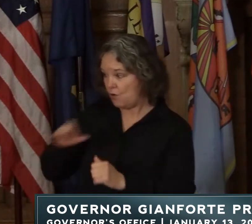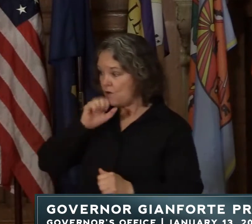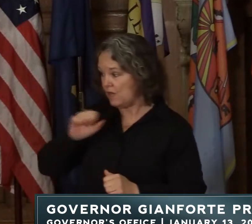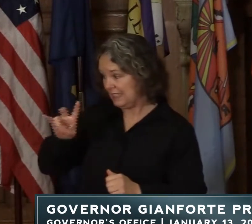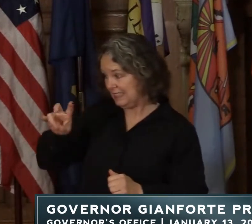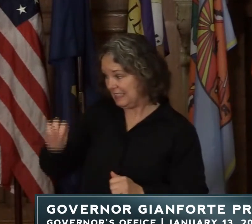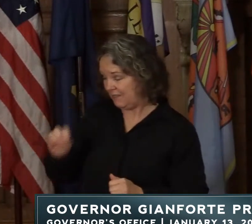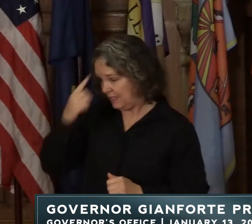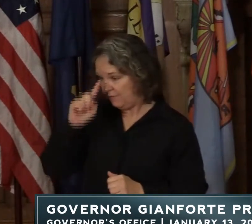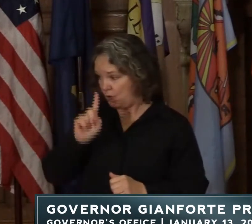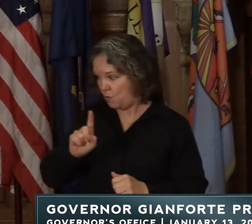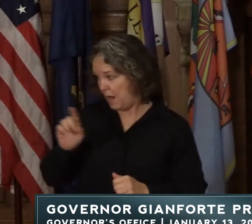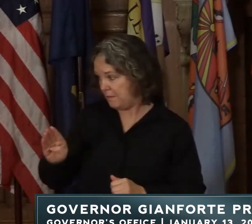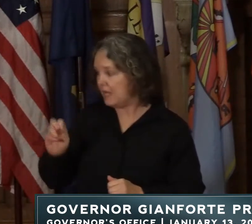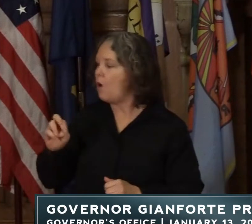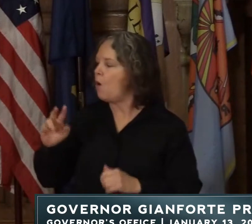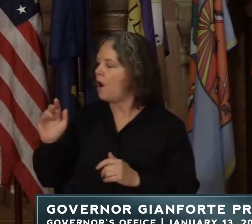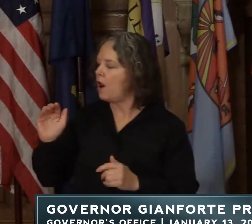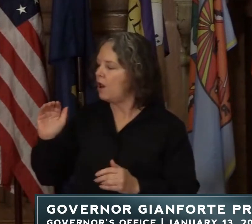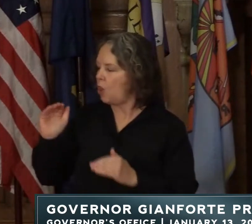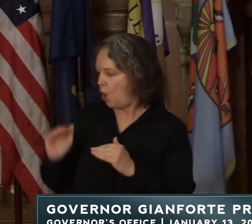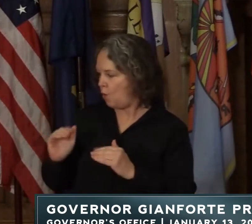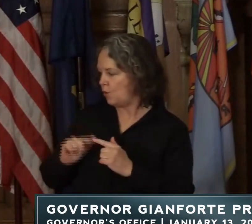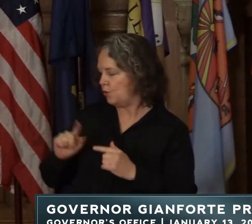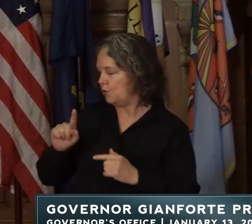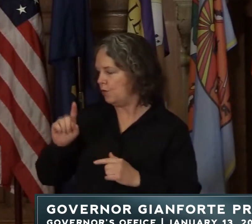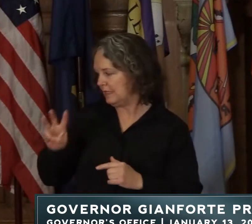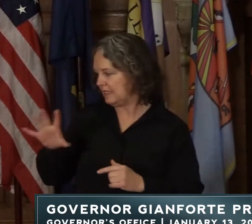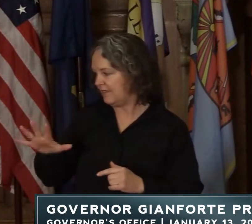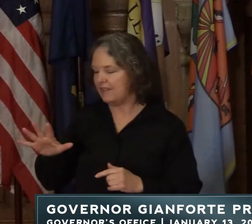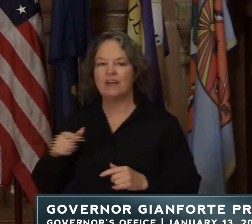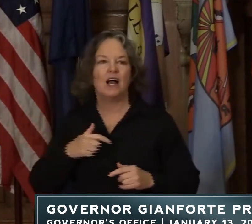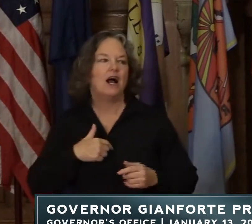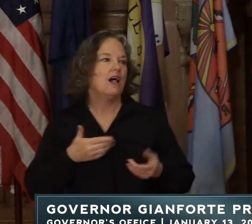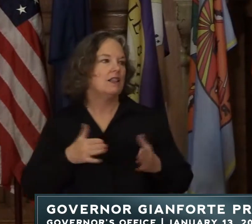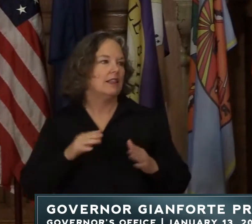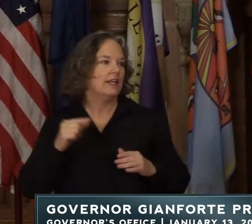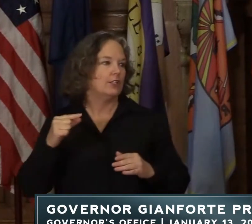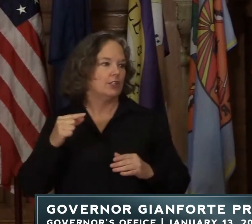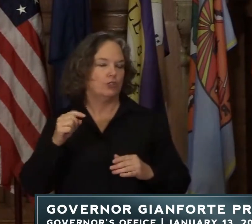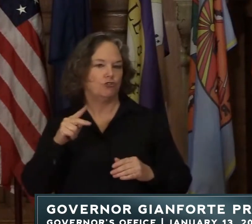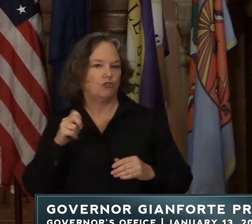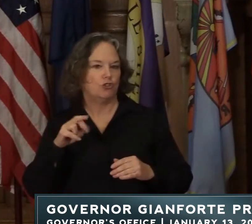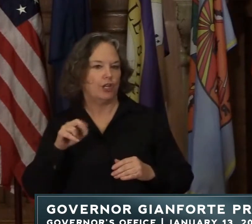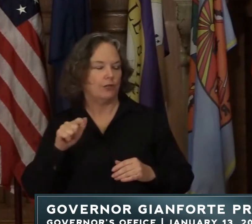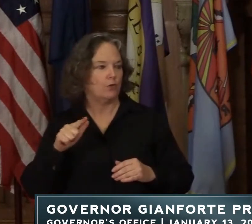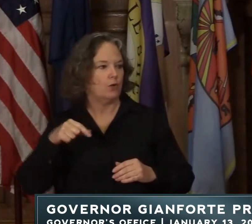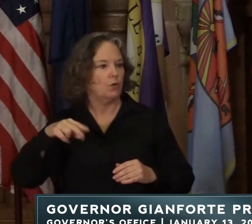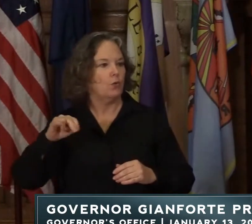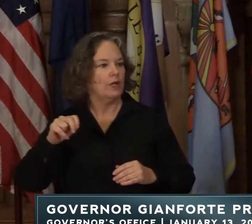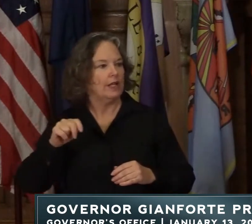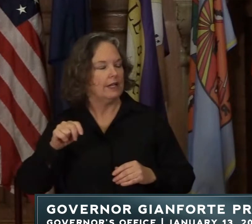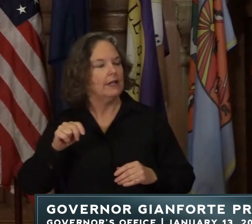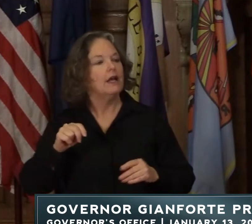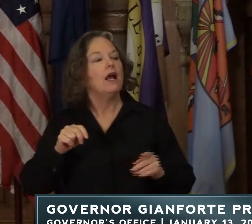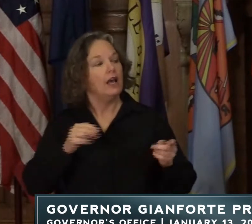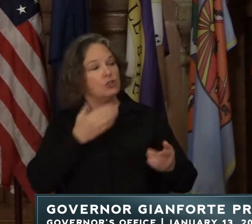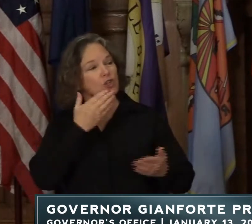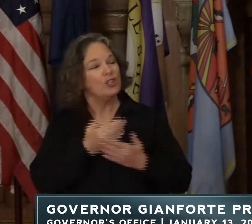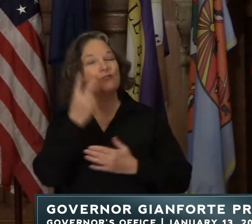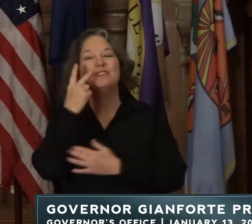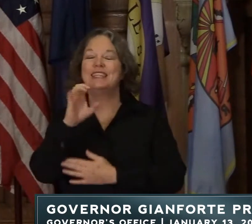1B, or are you going to lower it to 65? Well, first, I'll let General Quinn address this here in a second, but first I want to say it's great to see the CDC